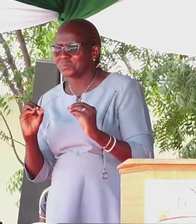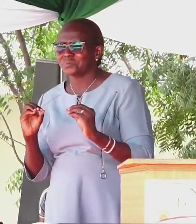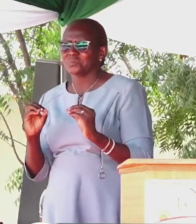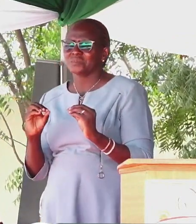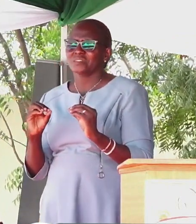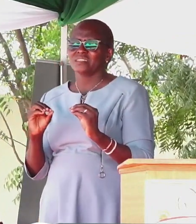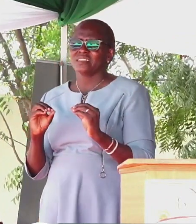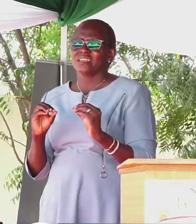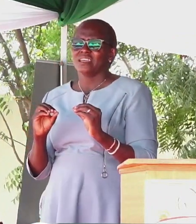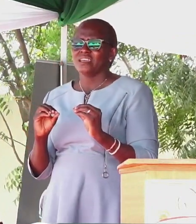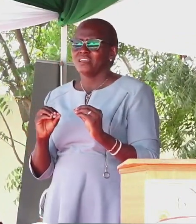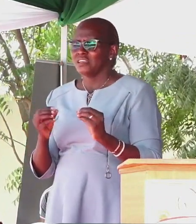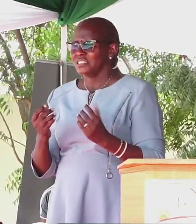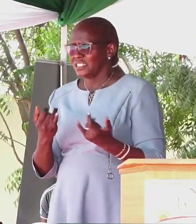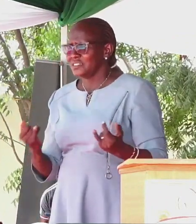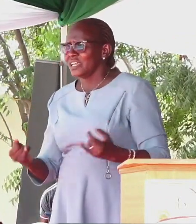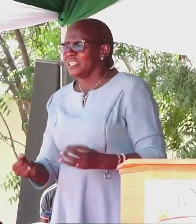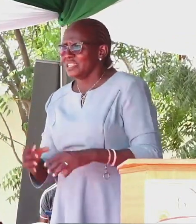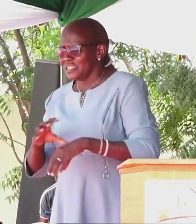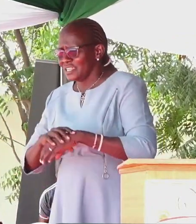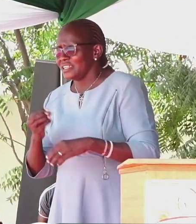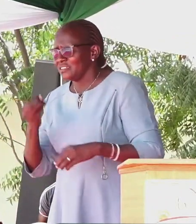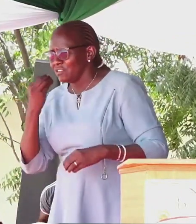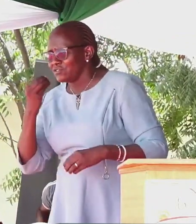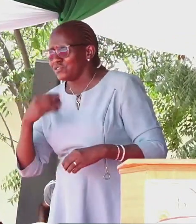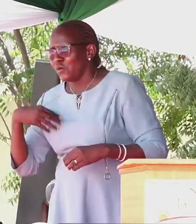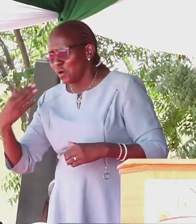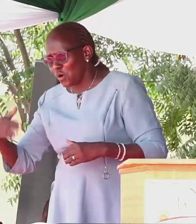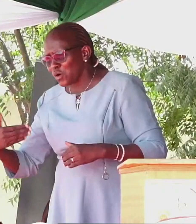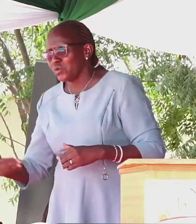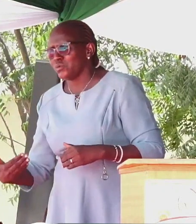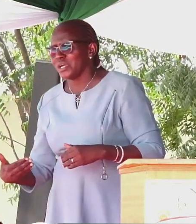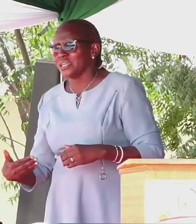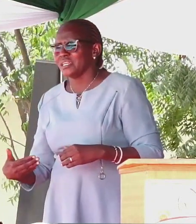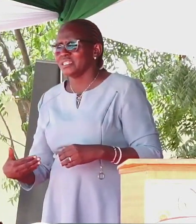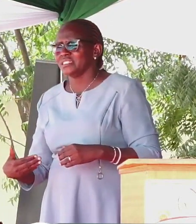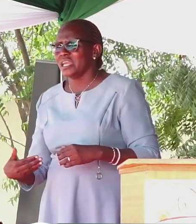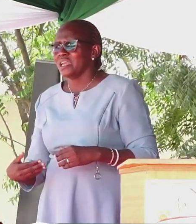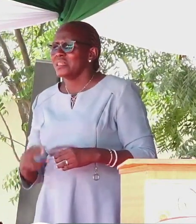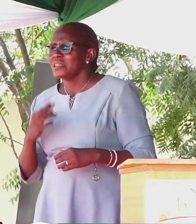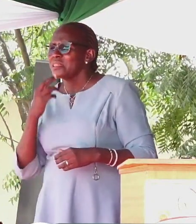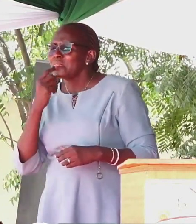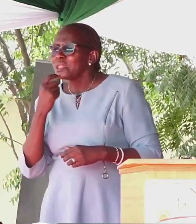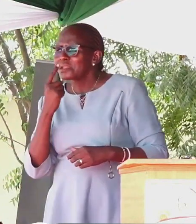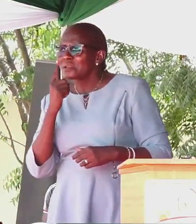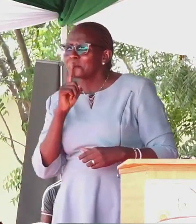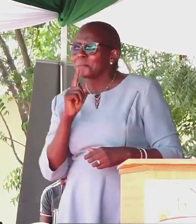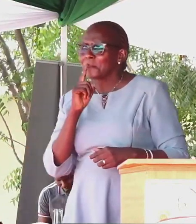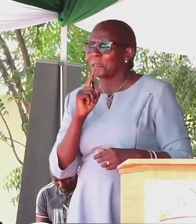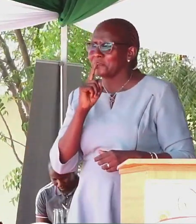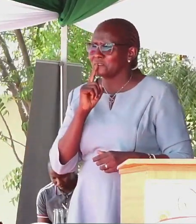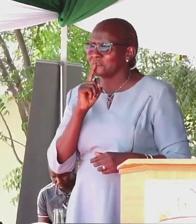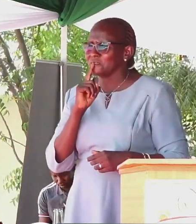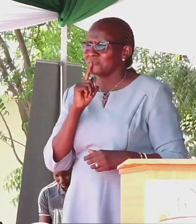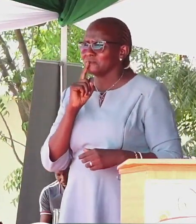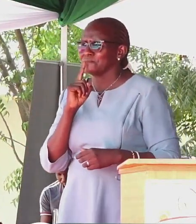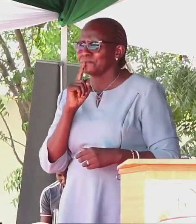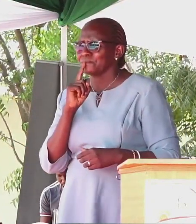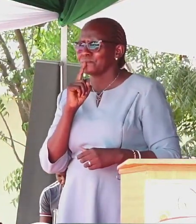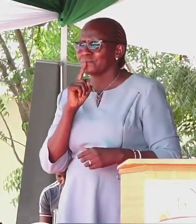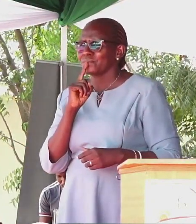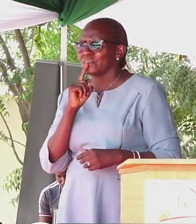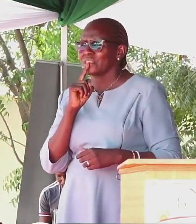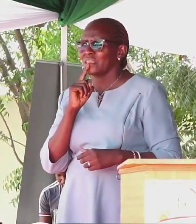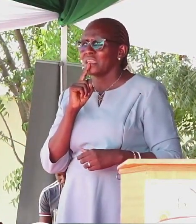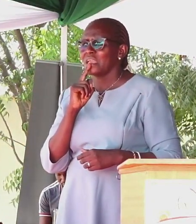receiving food every day, which comprises of rice, the refused githeri, and we have